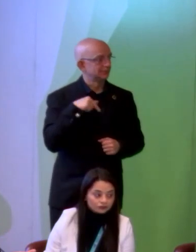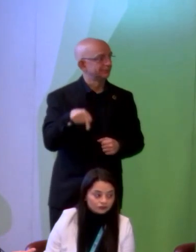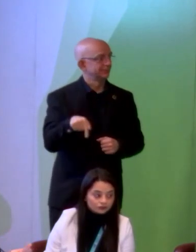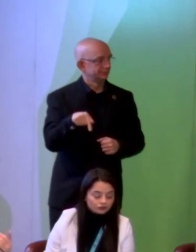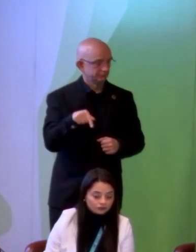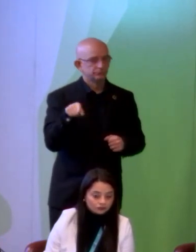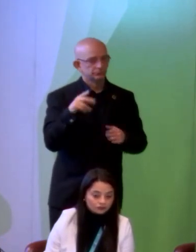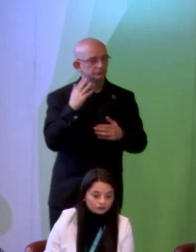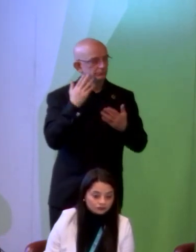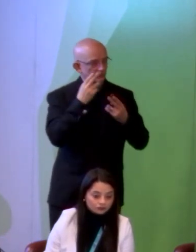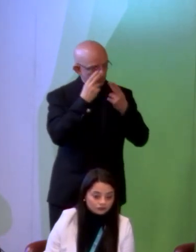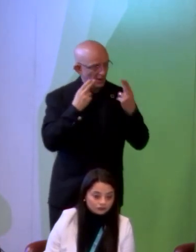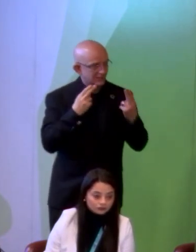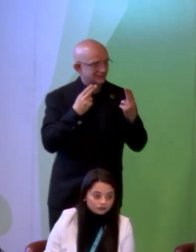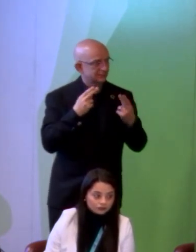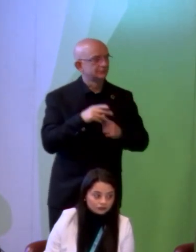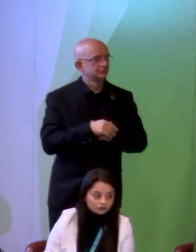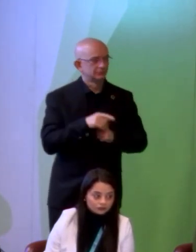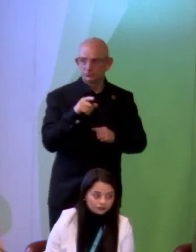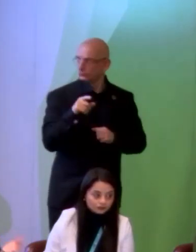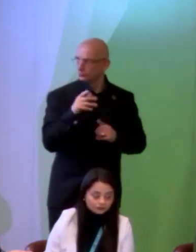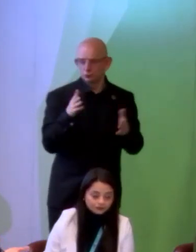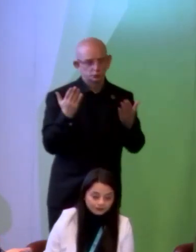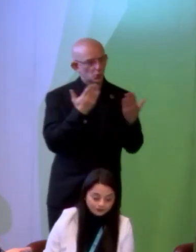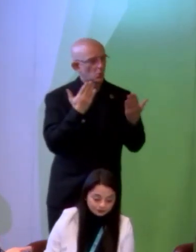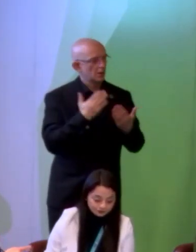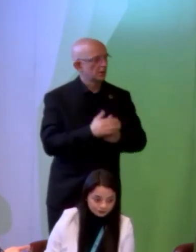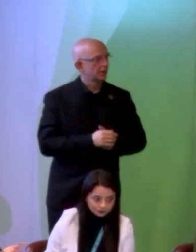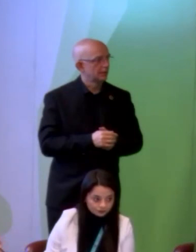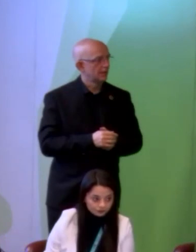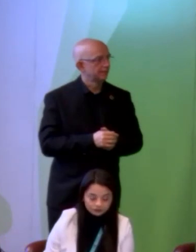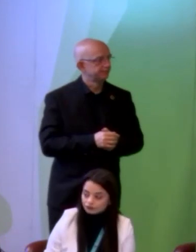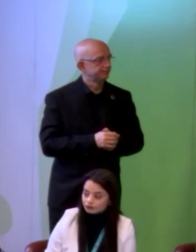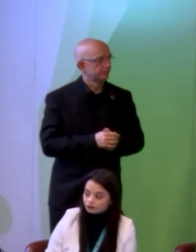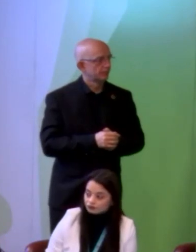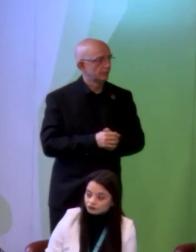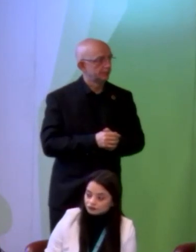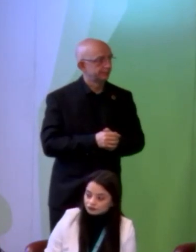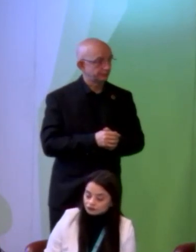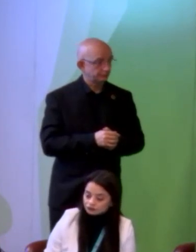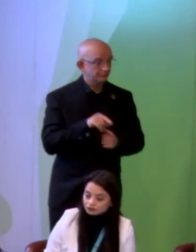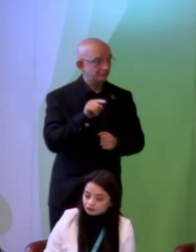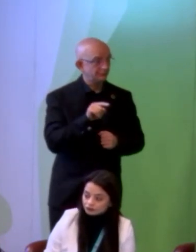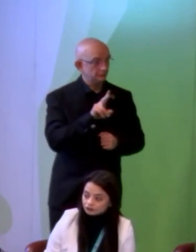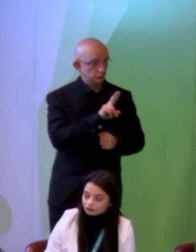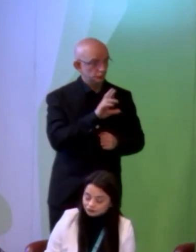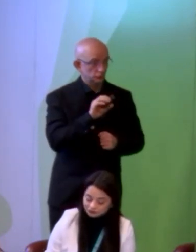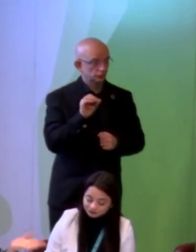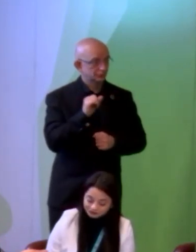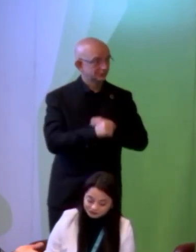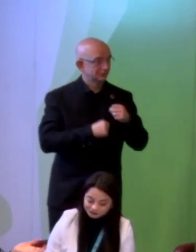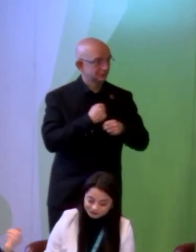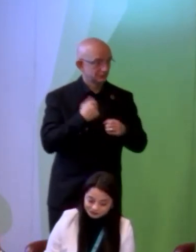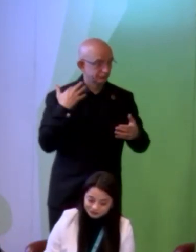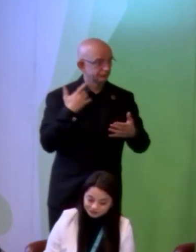unlocking learning for children with disabilities for 200 years. And I'm very happy to be your moderator today for